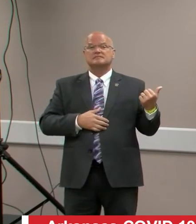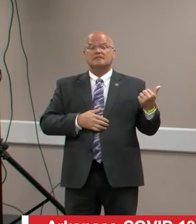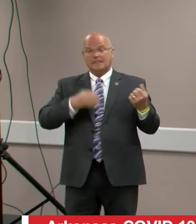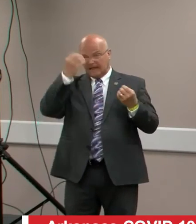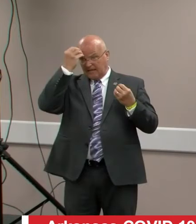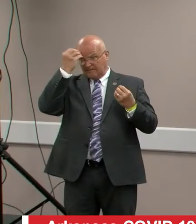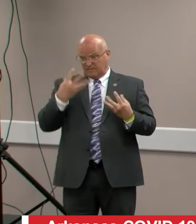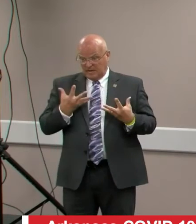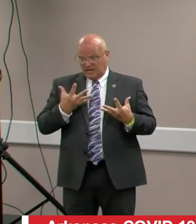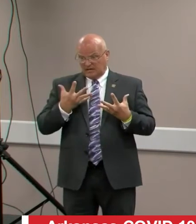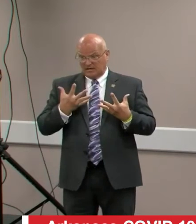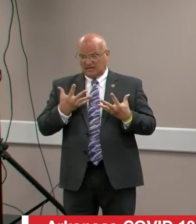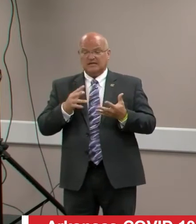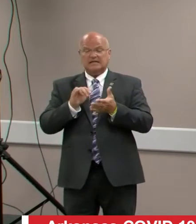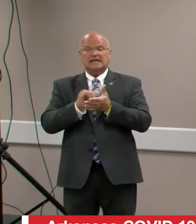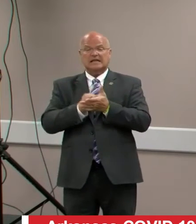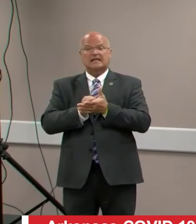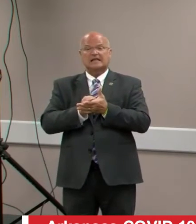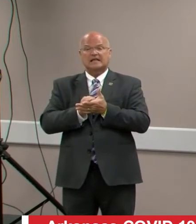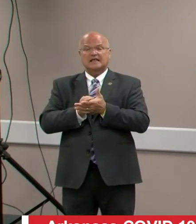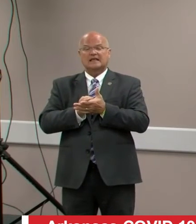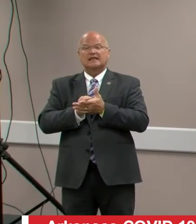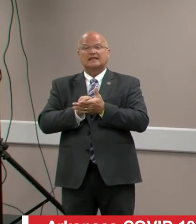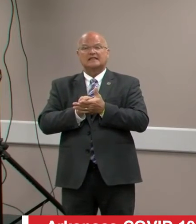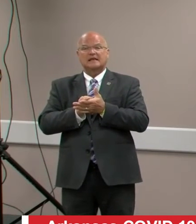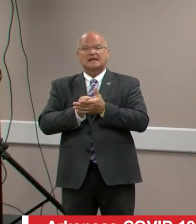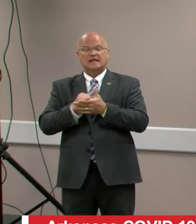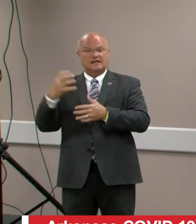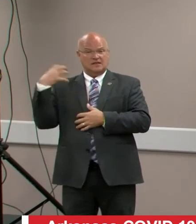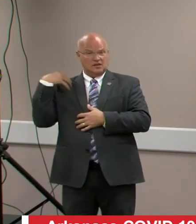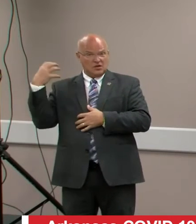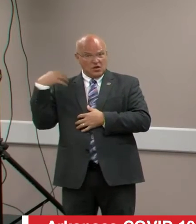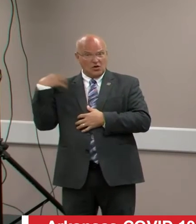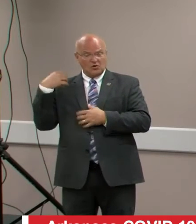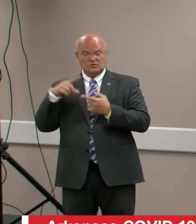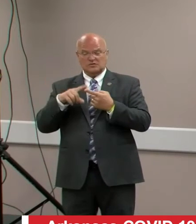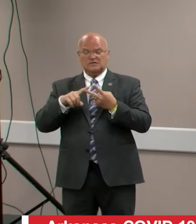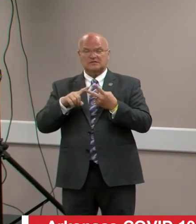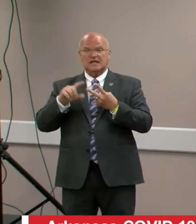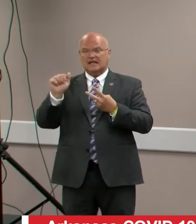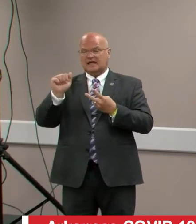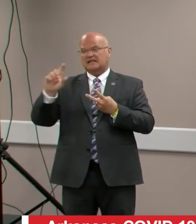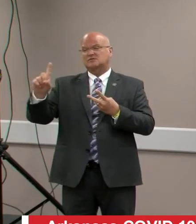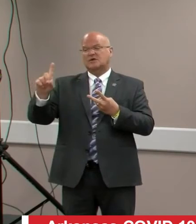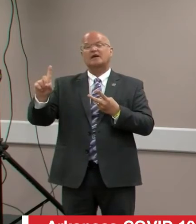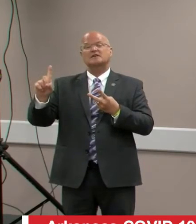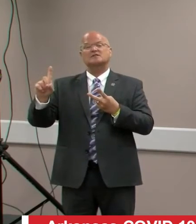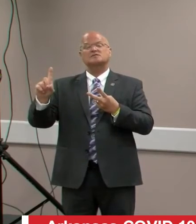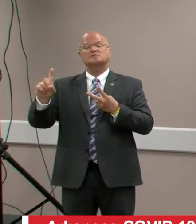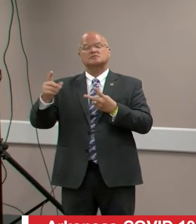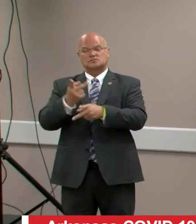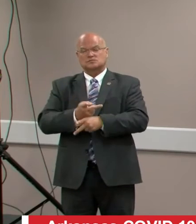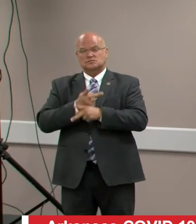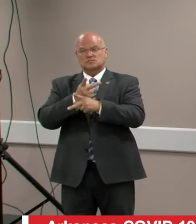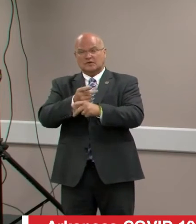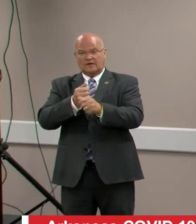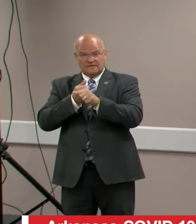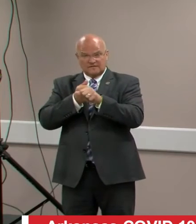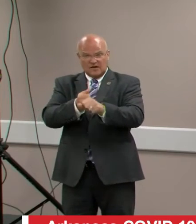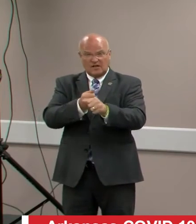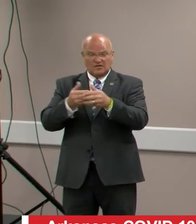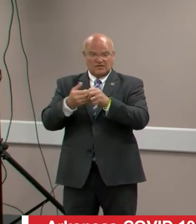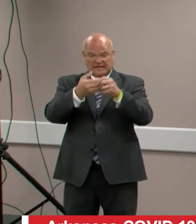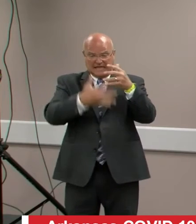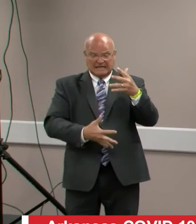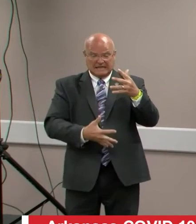The information I have is that the coaches, the athletic directors are being very careful to follow those